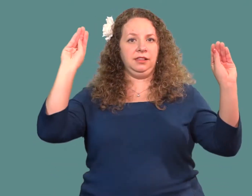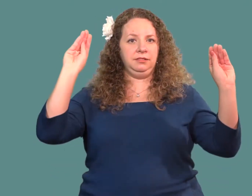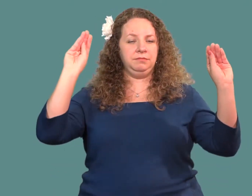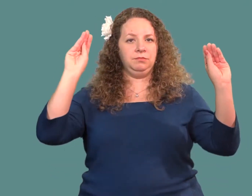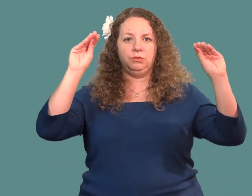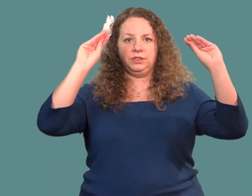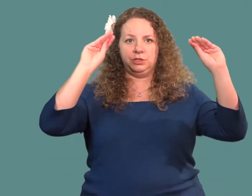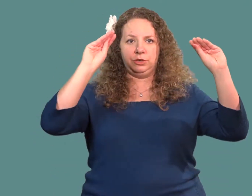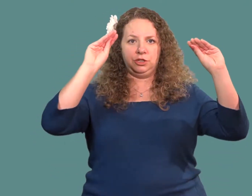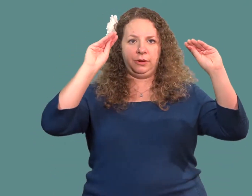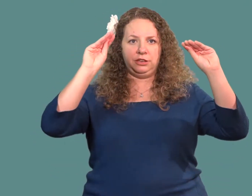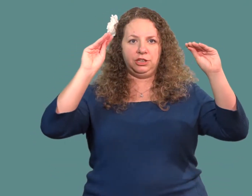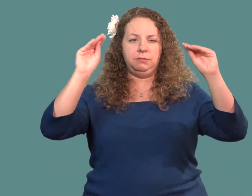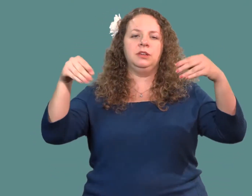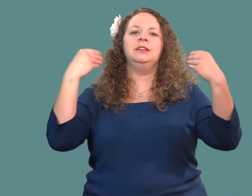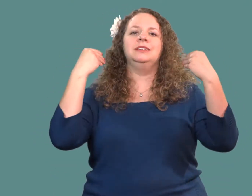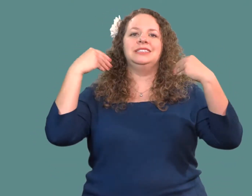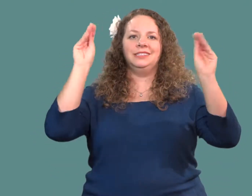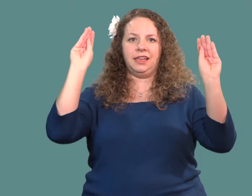Sell, with a squished O hand shape. Sell,